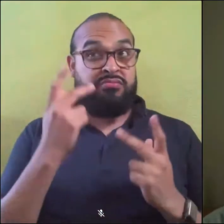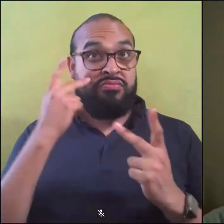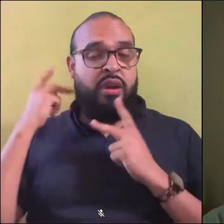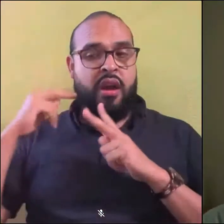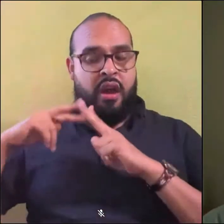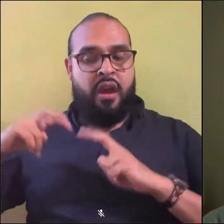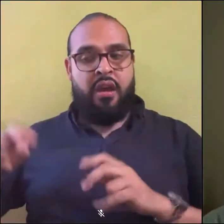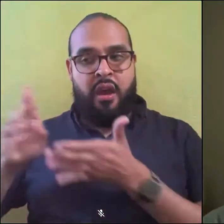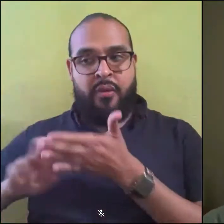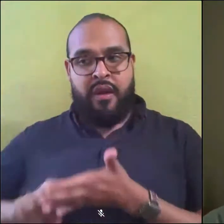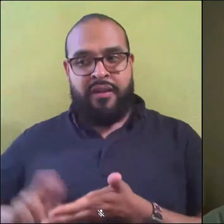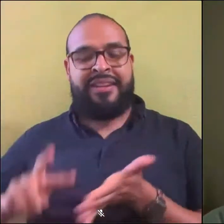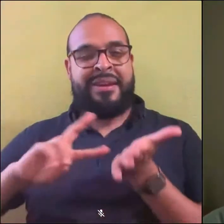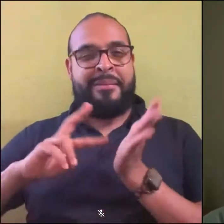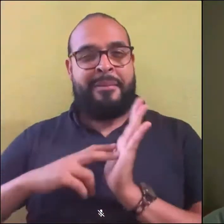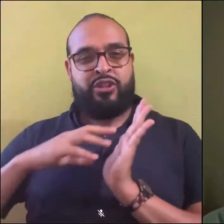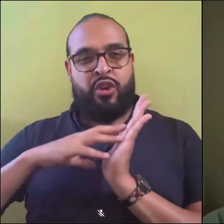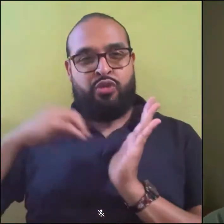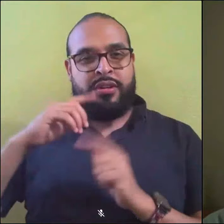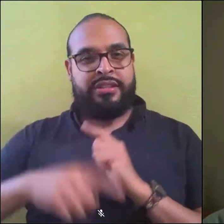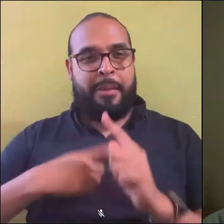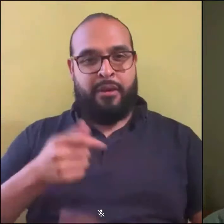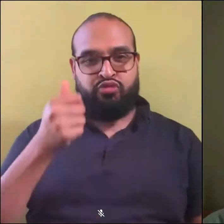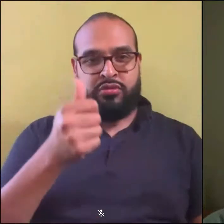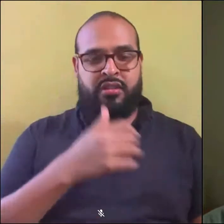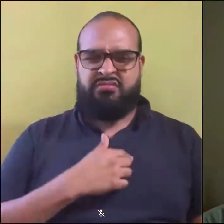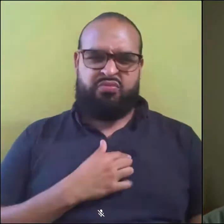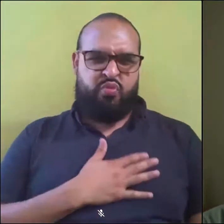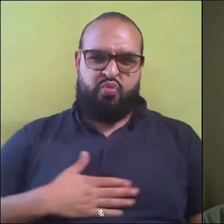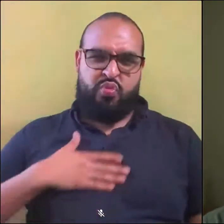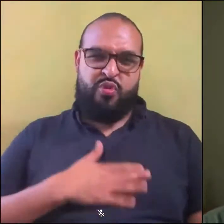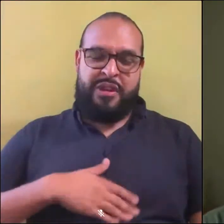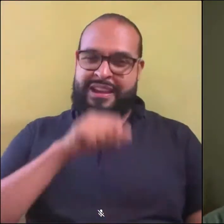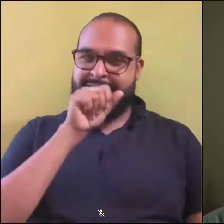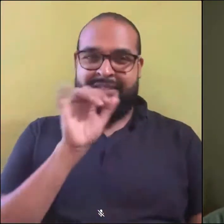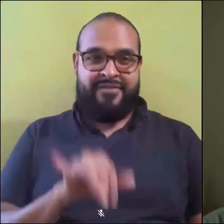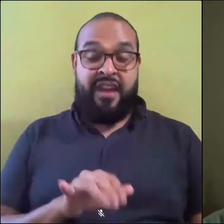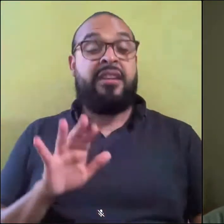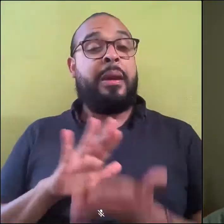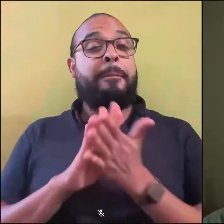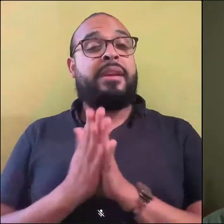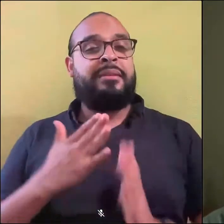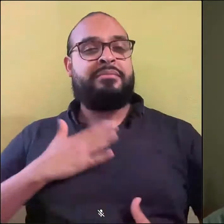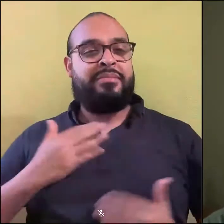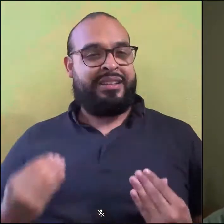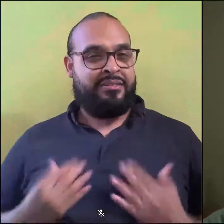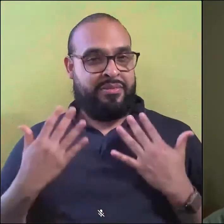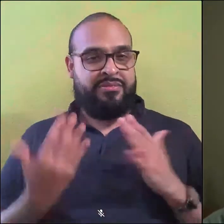And it's a huge source, again, of inspiration for me. So the first thing, again, is learn your story.